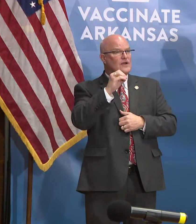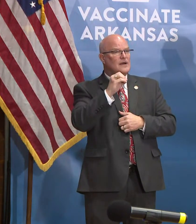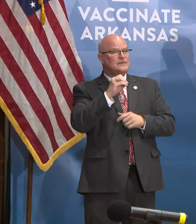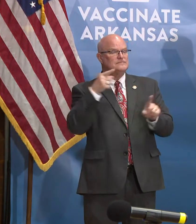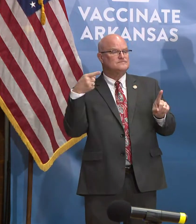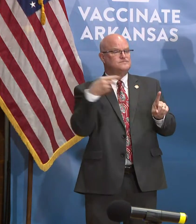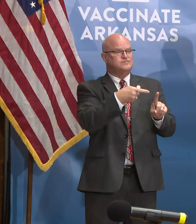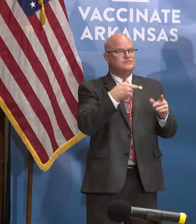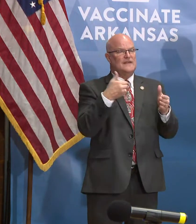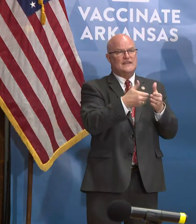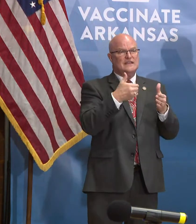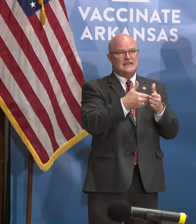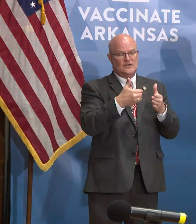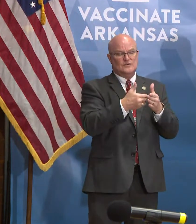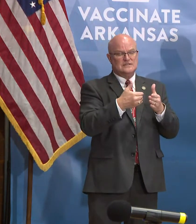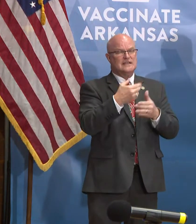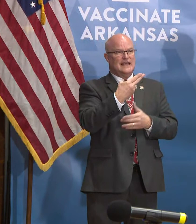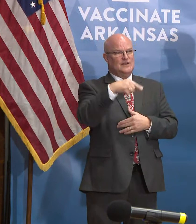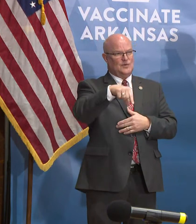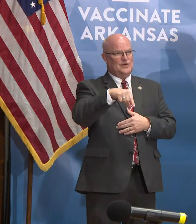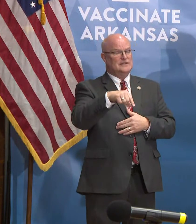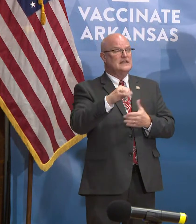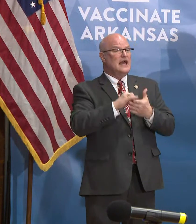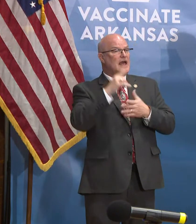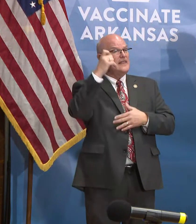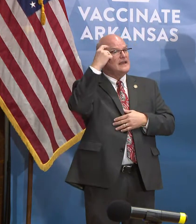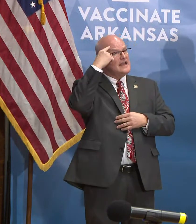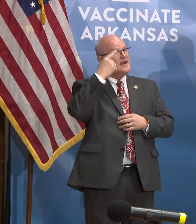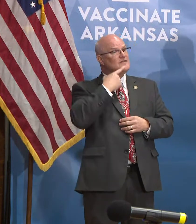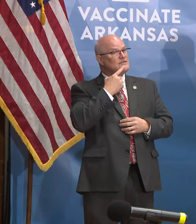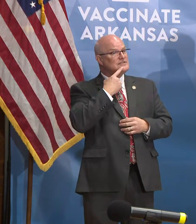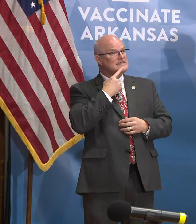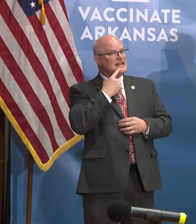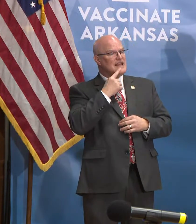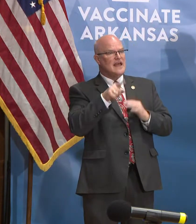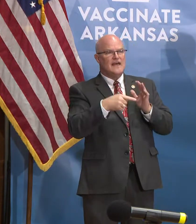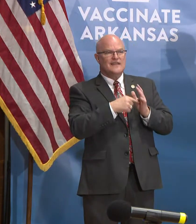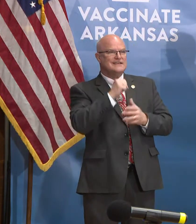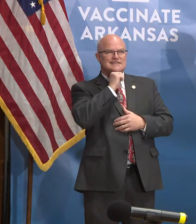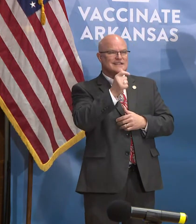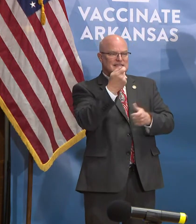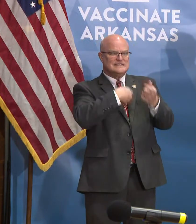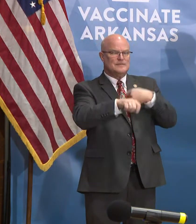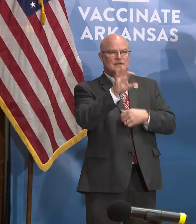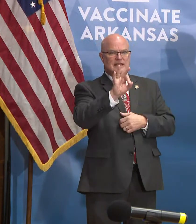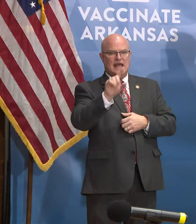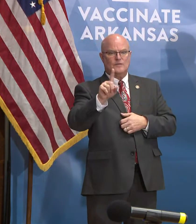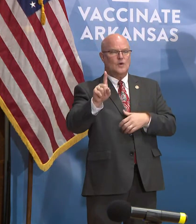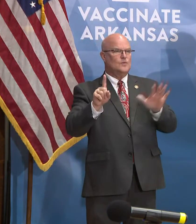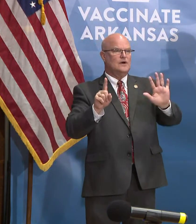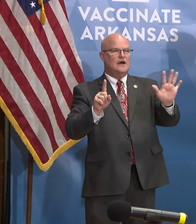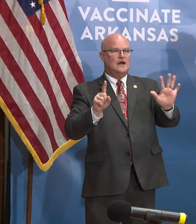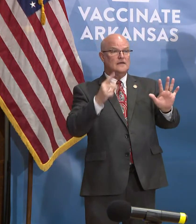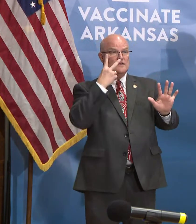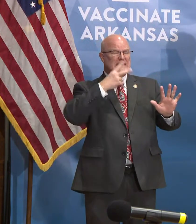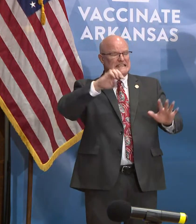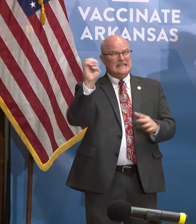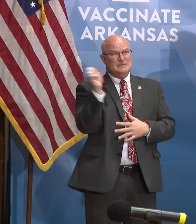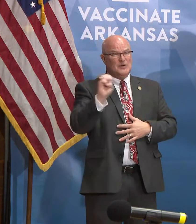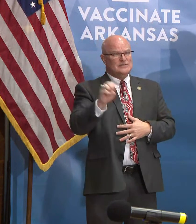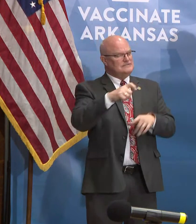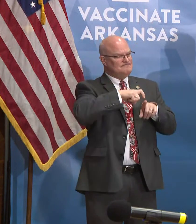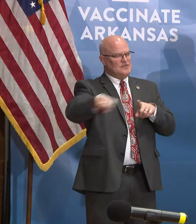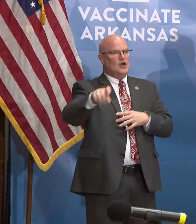troop headquarters around our state. And as the governor mentioned, this is not a substitute for 911. If you see a real emergency, you